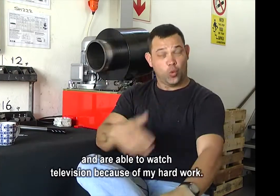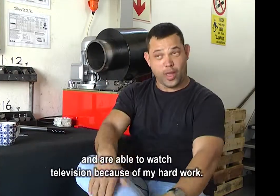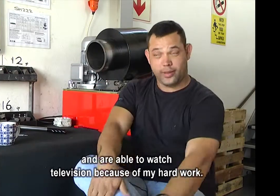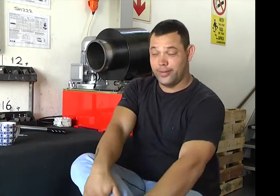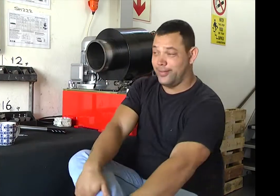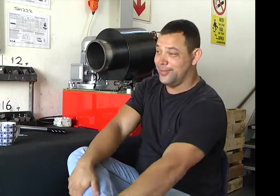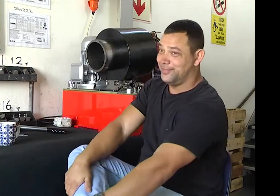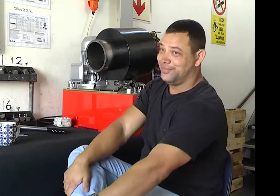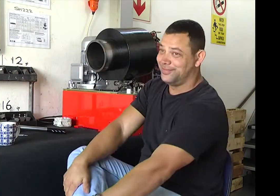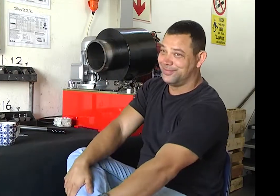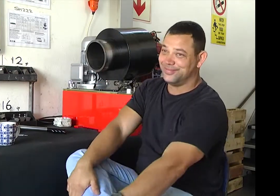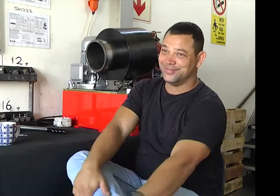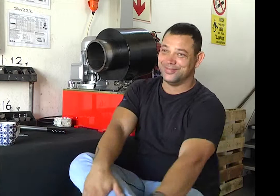hard work.